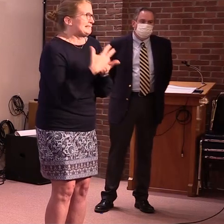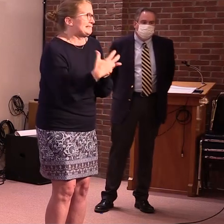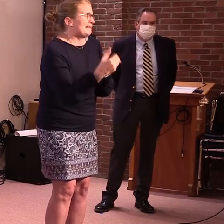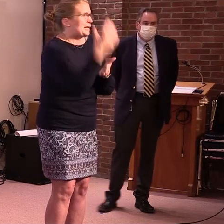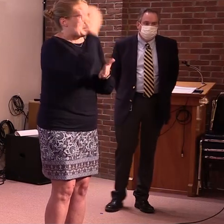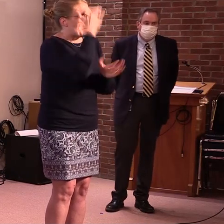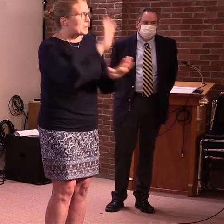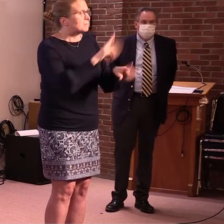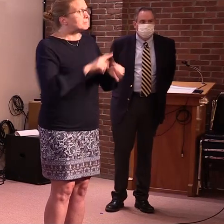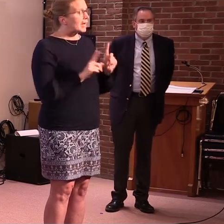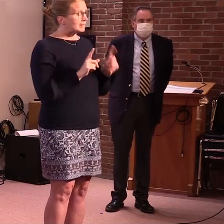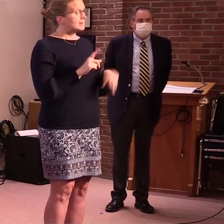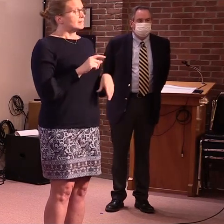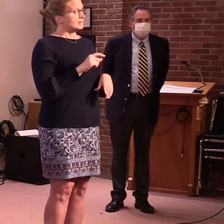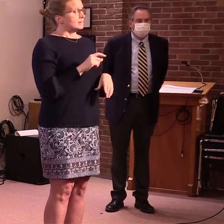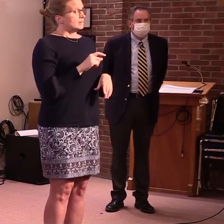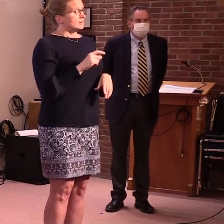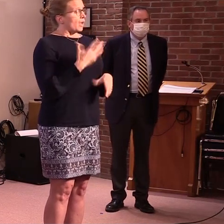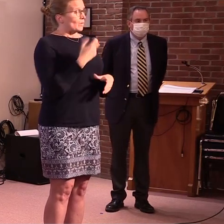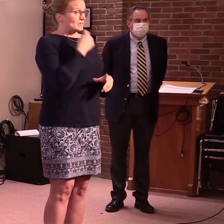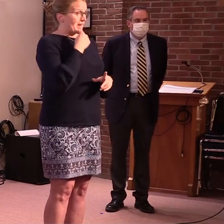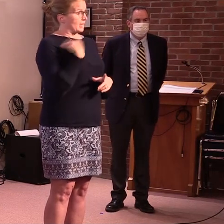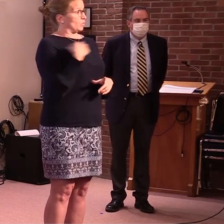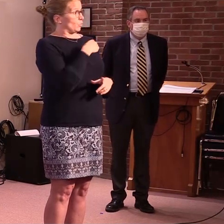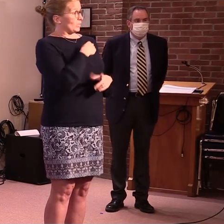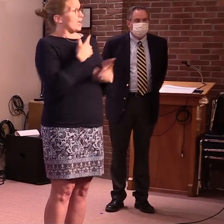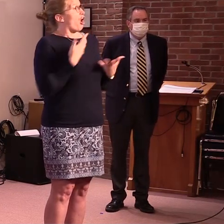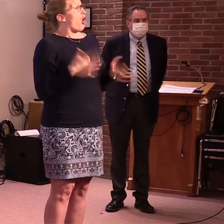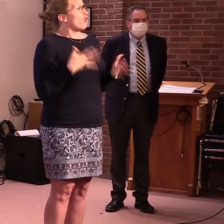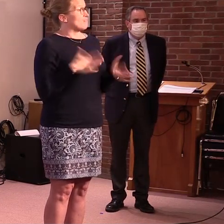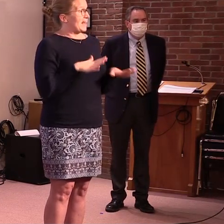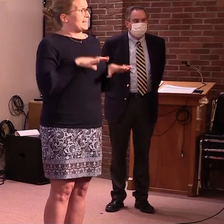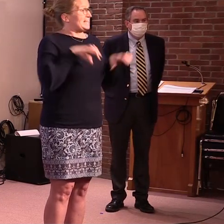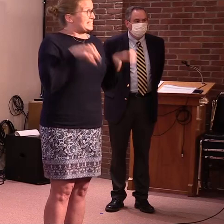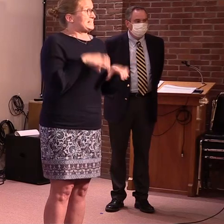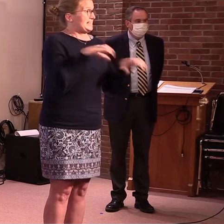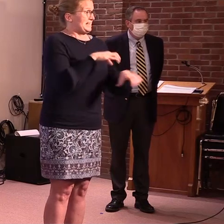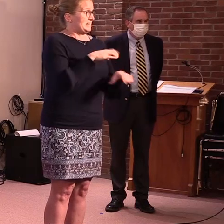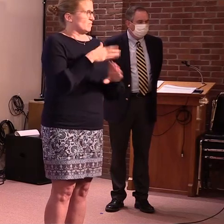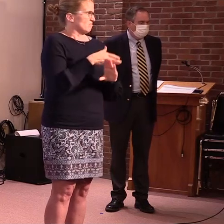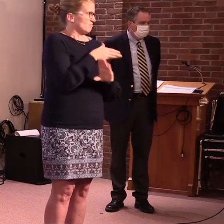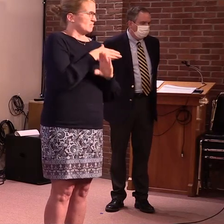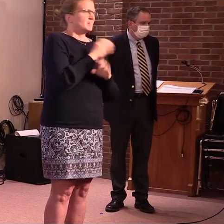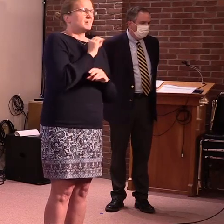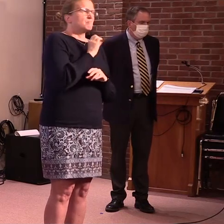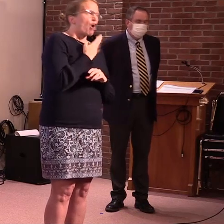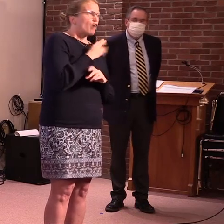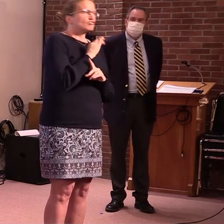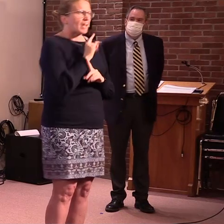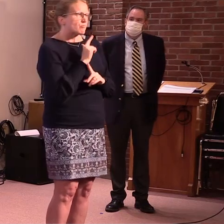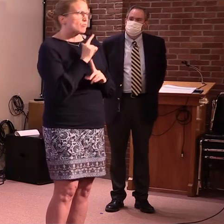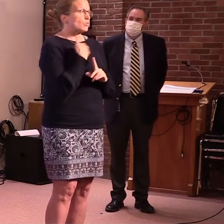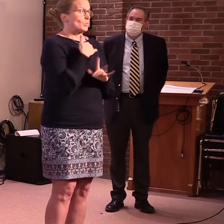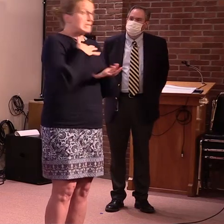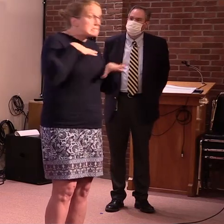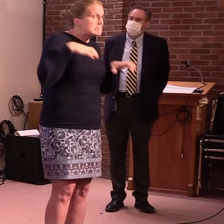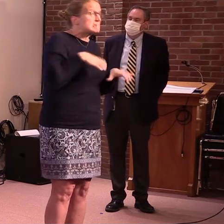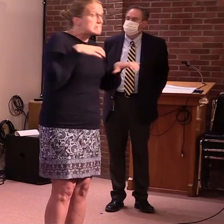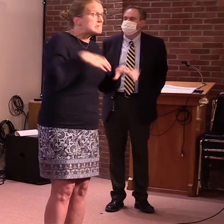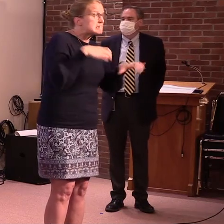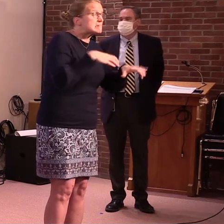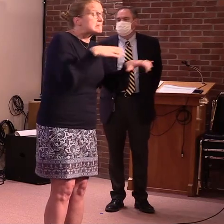the things that we did during this at the height of the pandemic are something